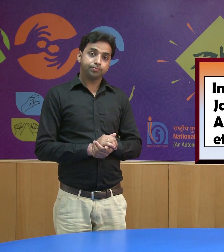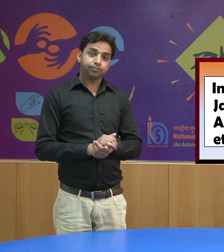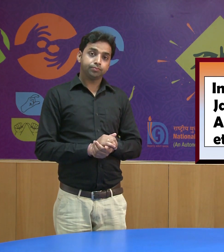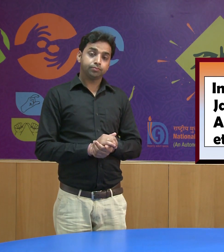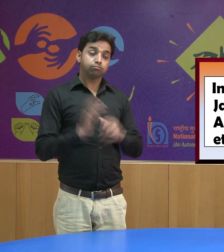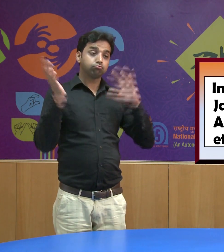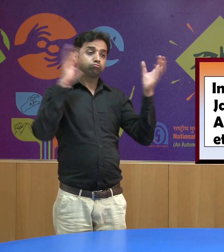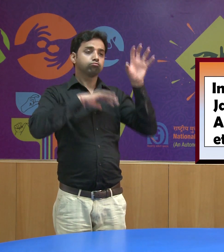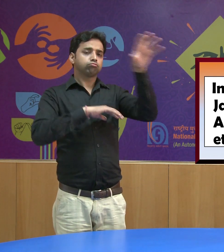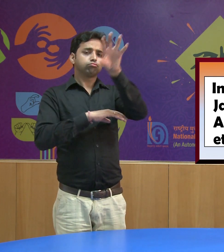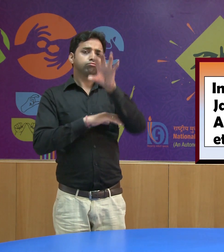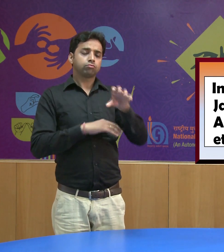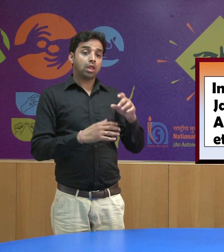countries of Central Asia,